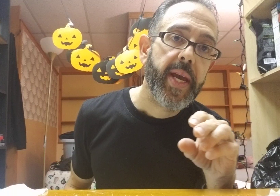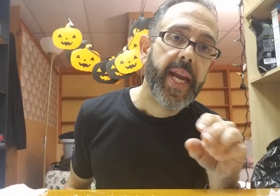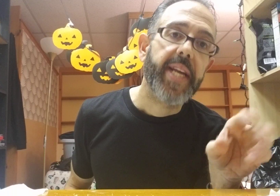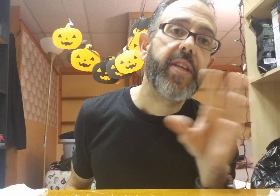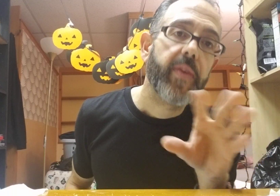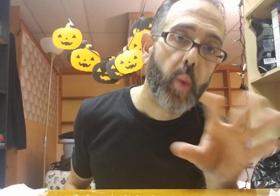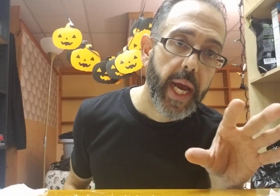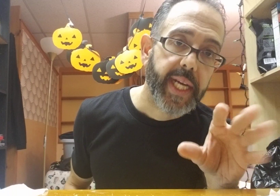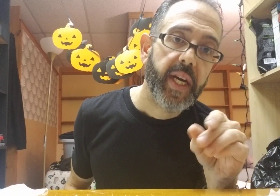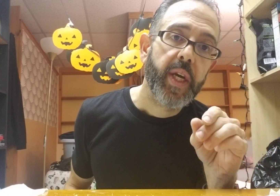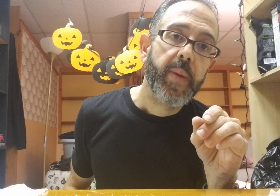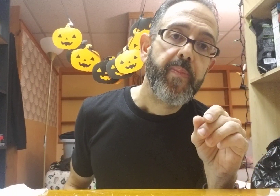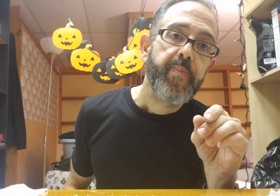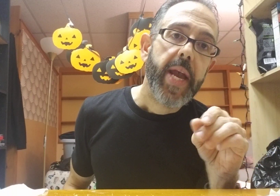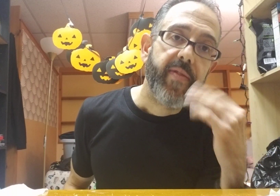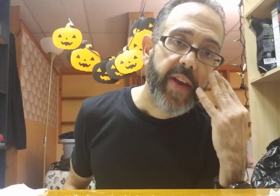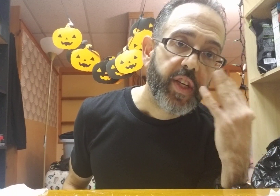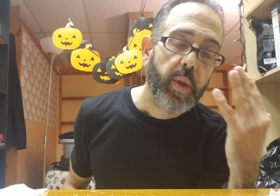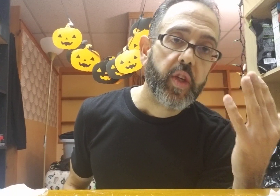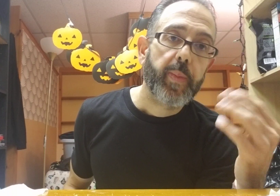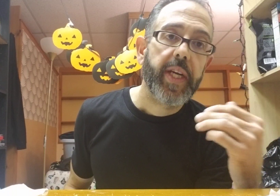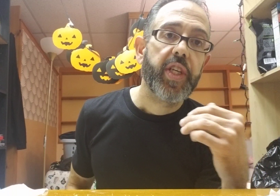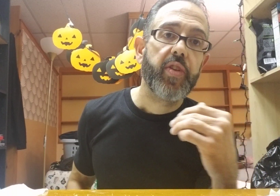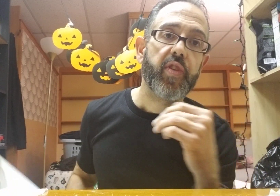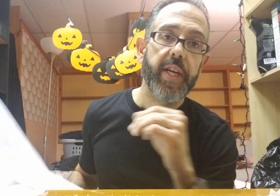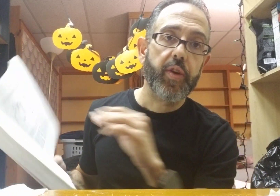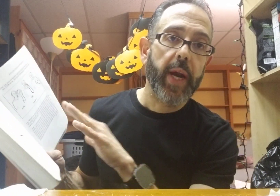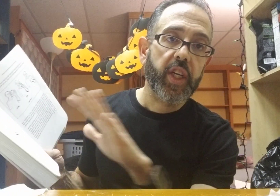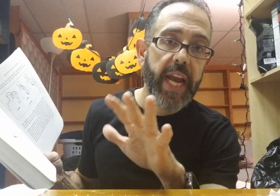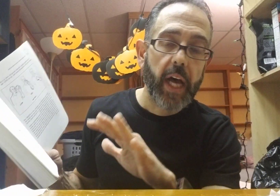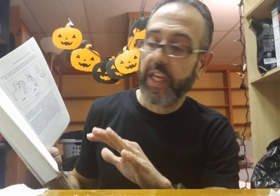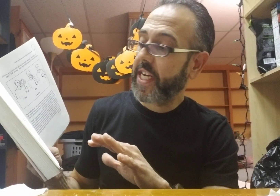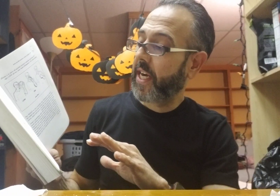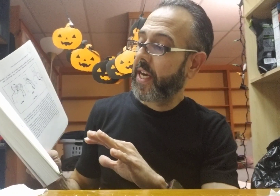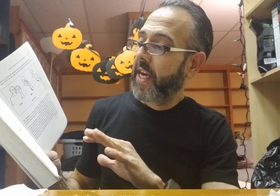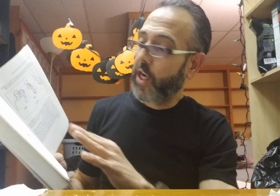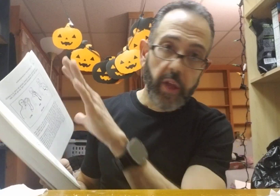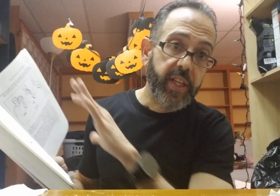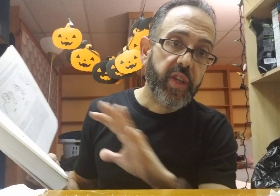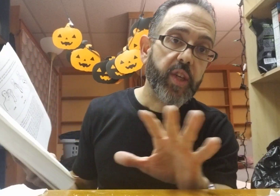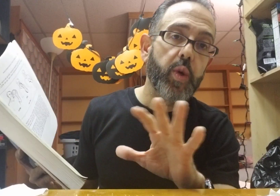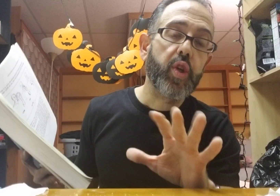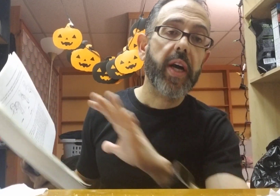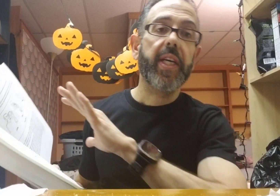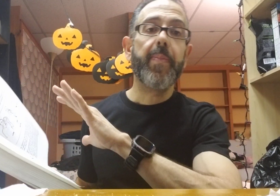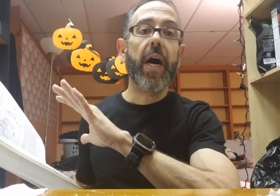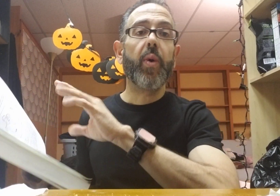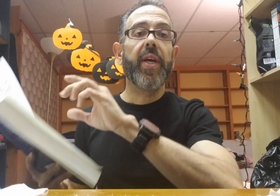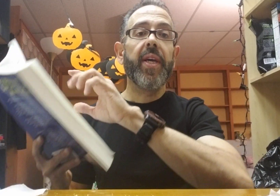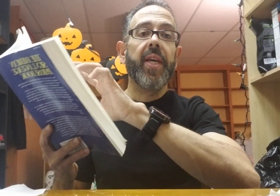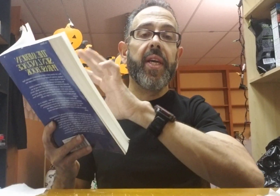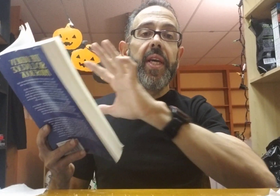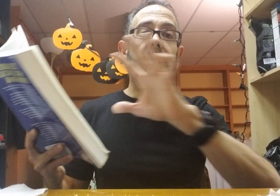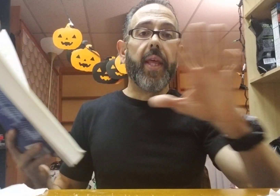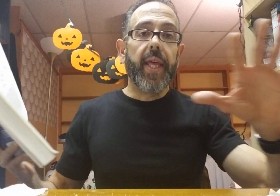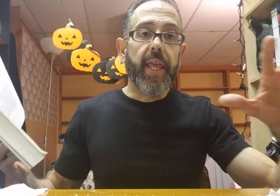in a different way, and facial expressions and directionality and all these things we're talking about, they